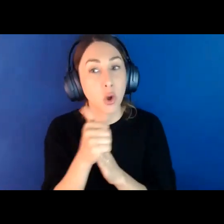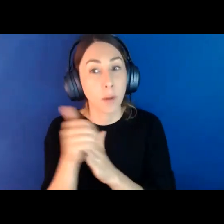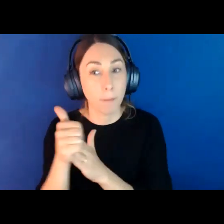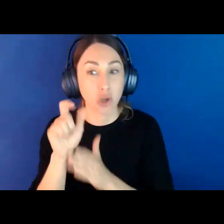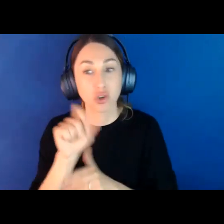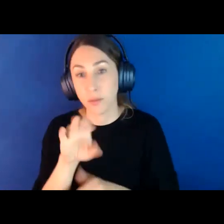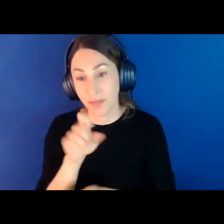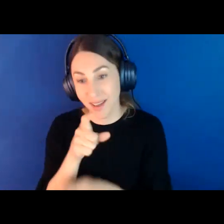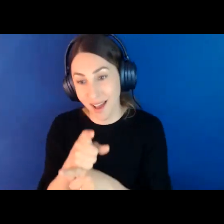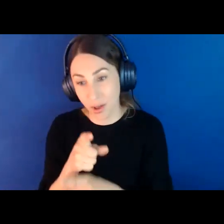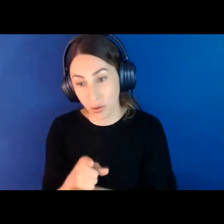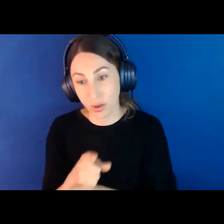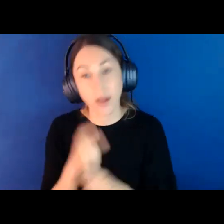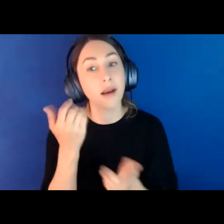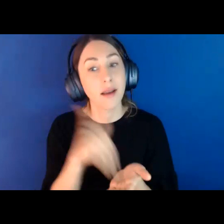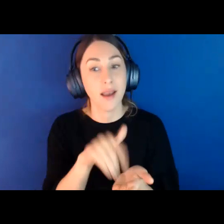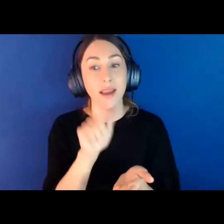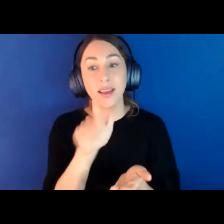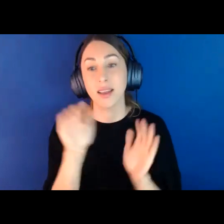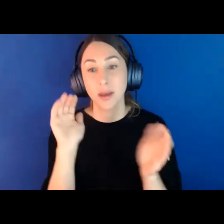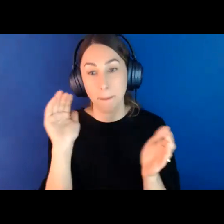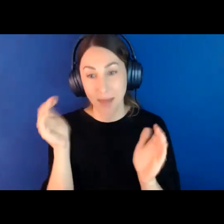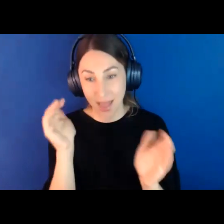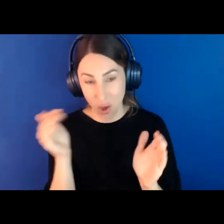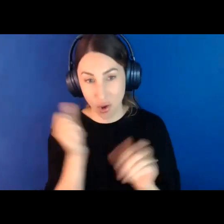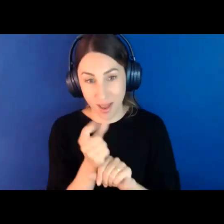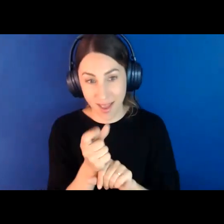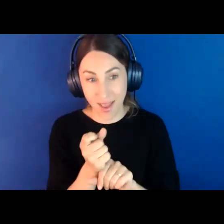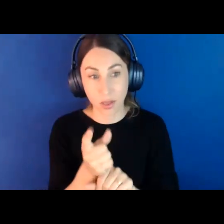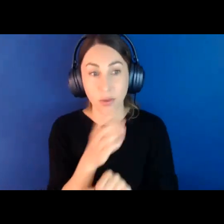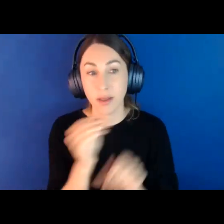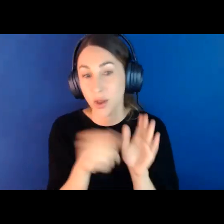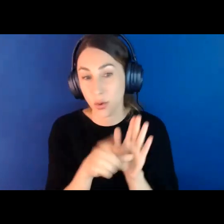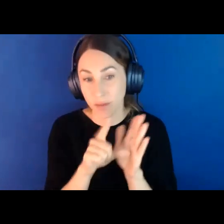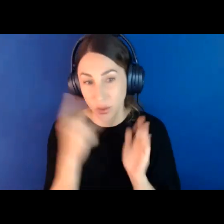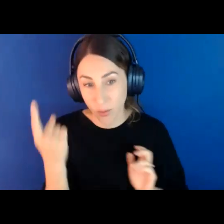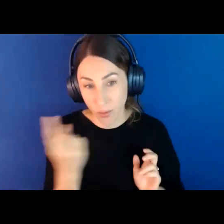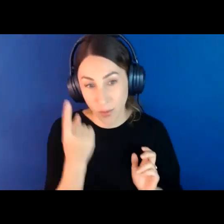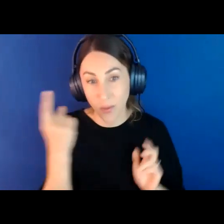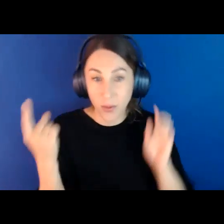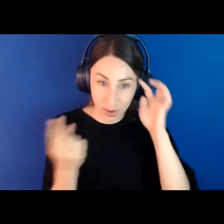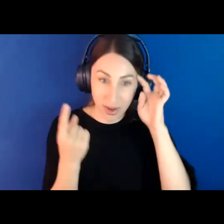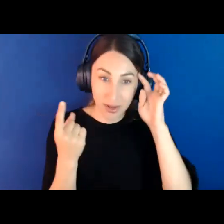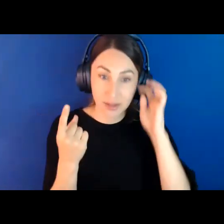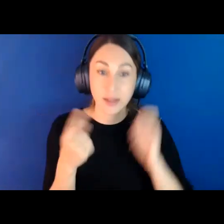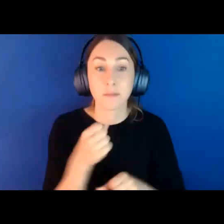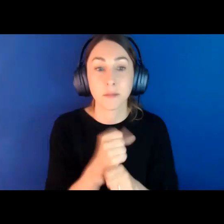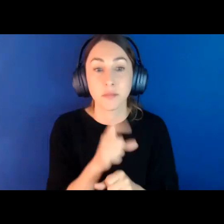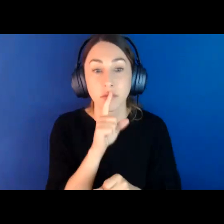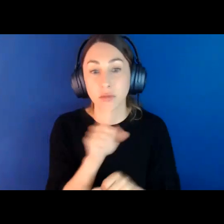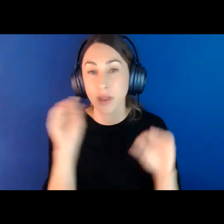again, you need to compare them manually and always review them to make sure that everything is covered, that nothing